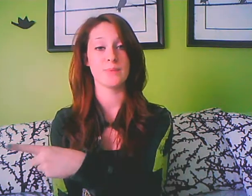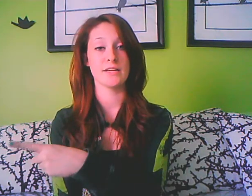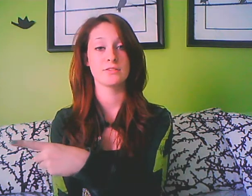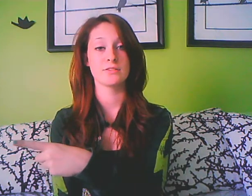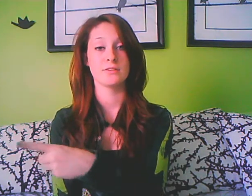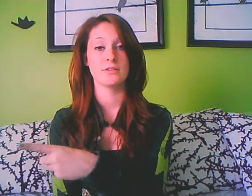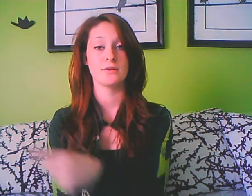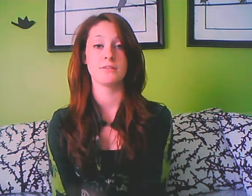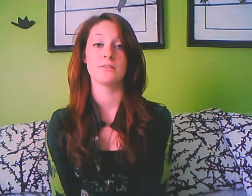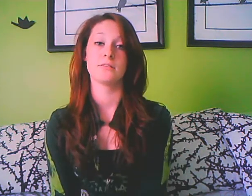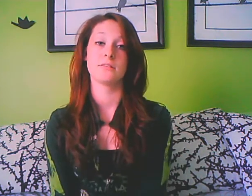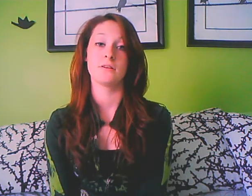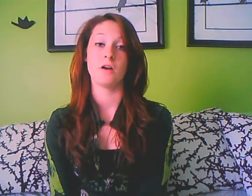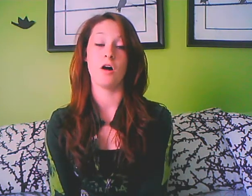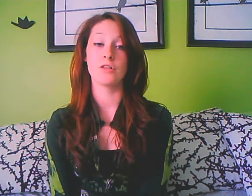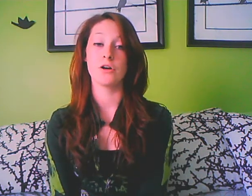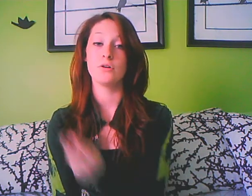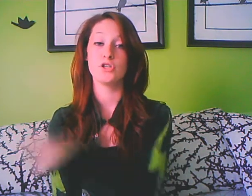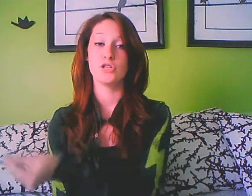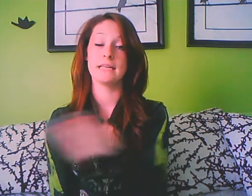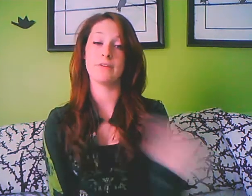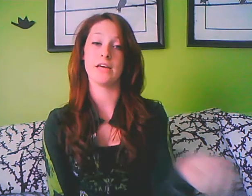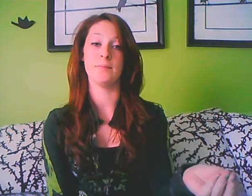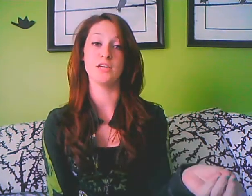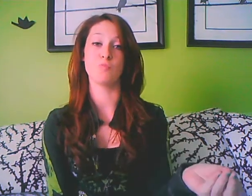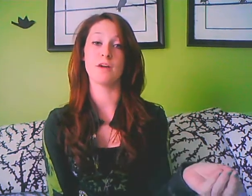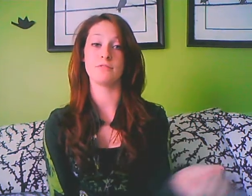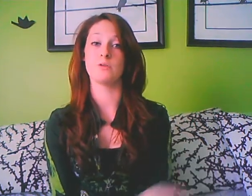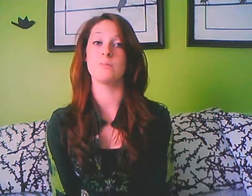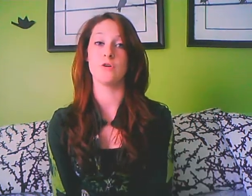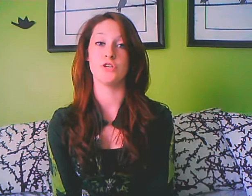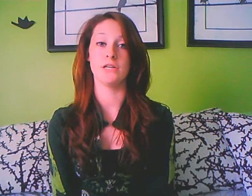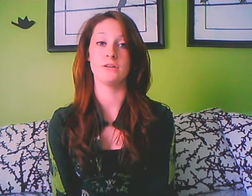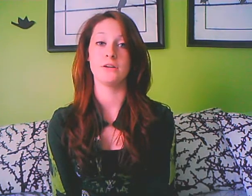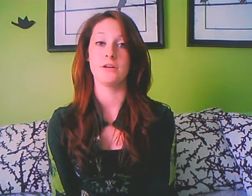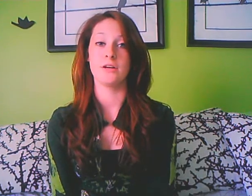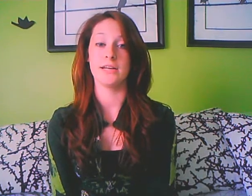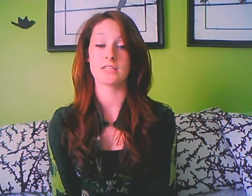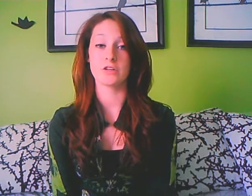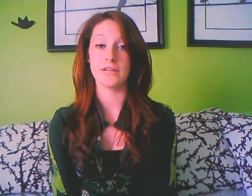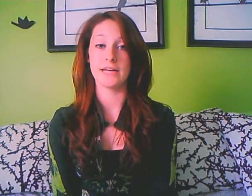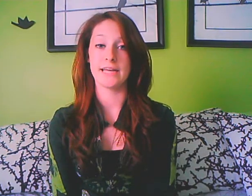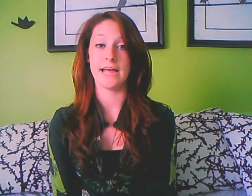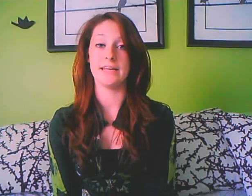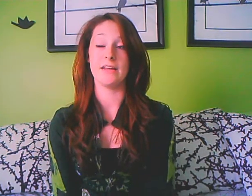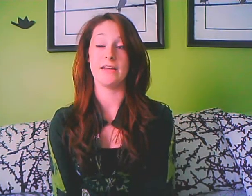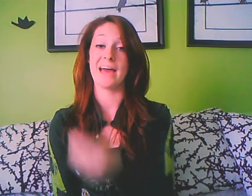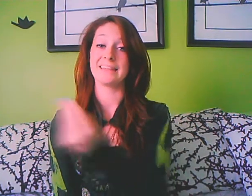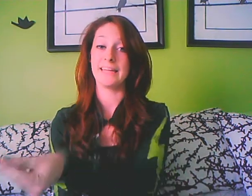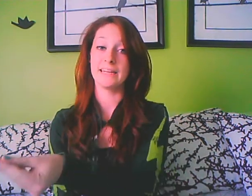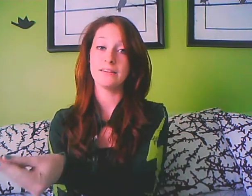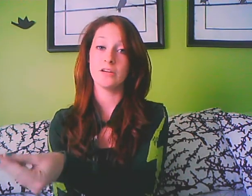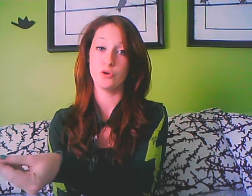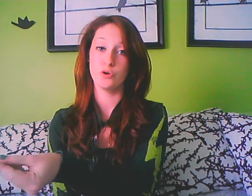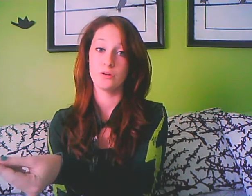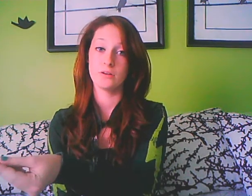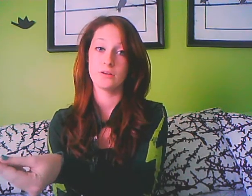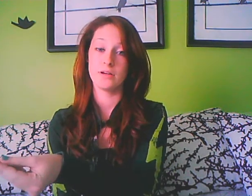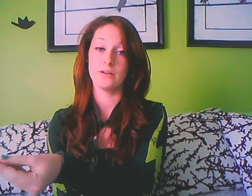space. Although she, give him is one fluid motion, it is clearly indicated that Lynn, who,